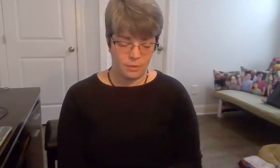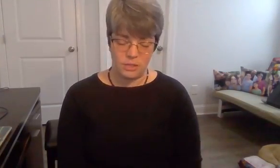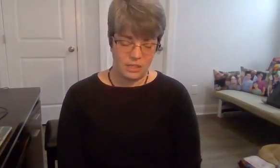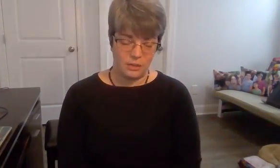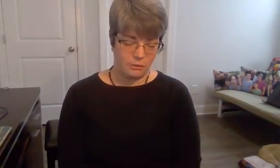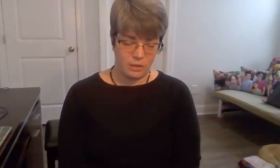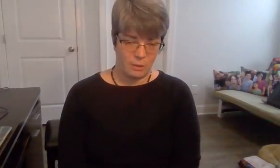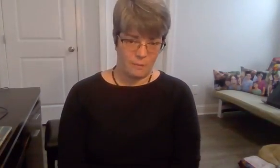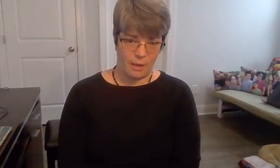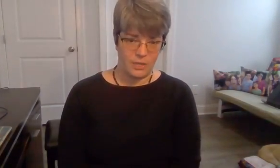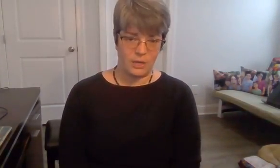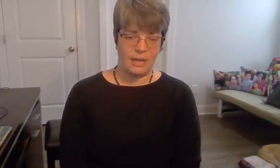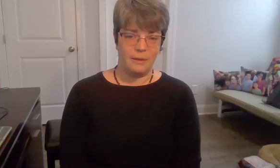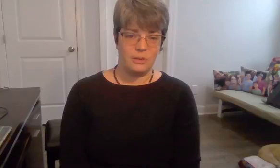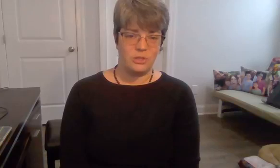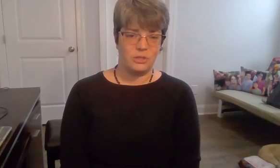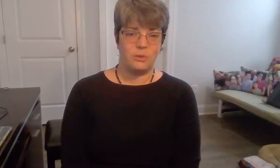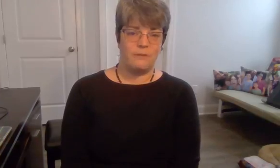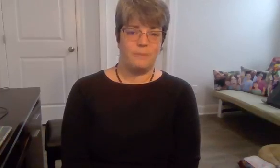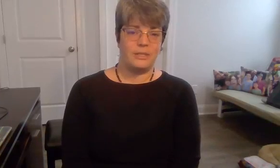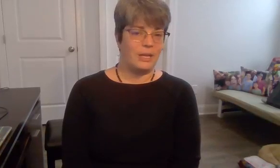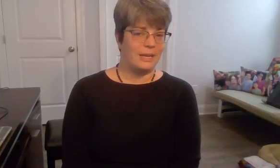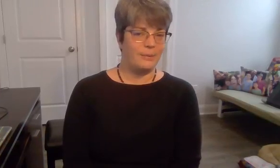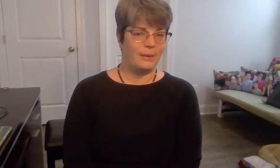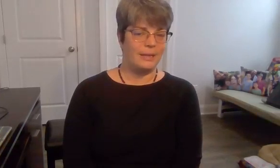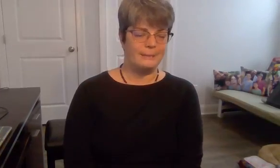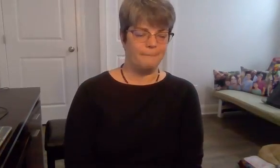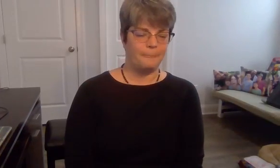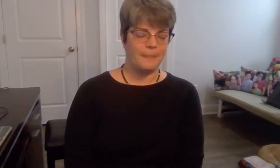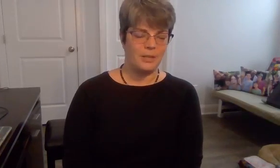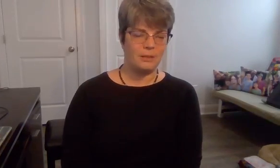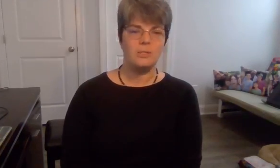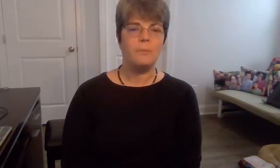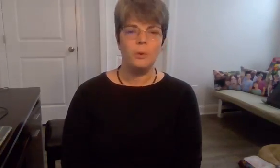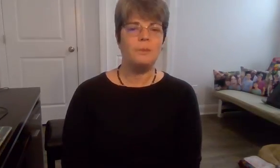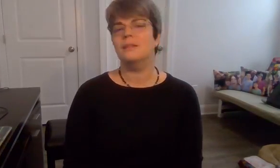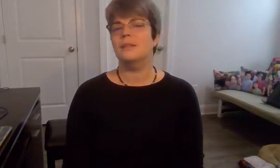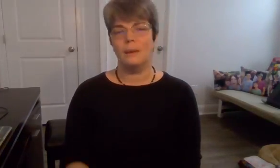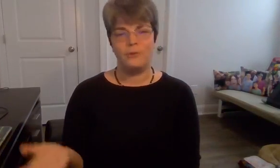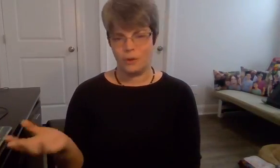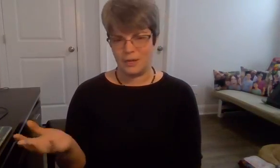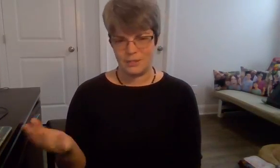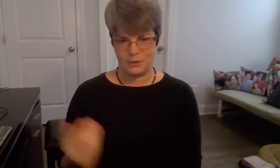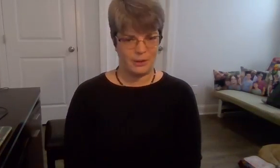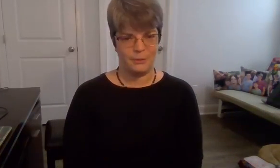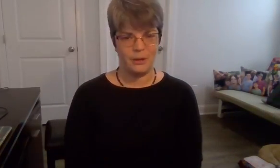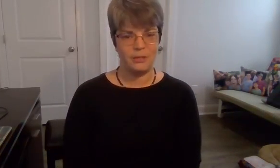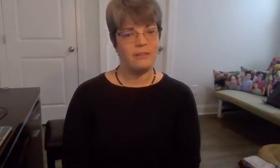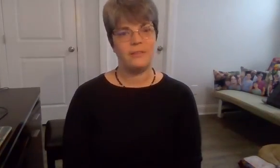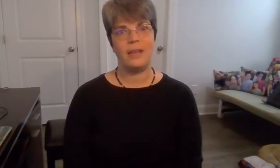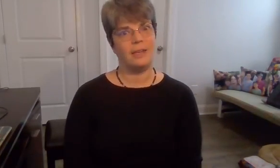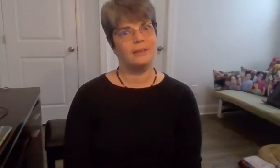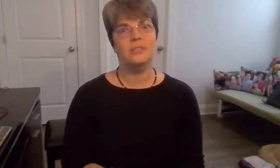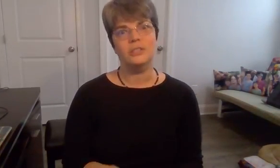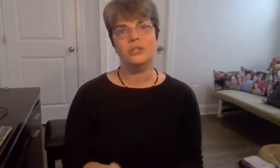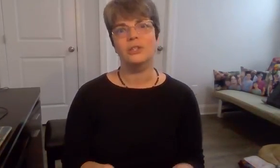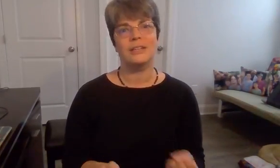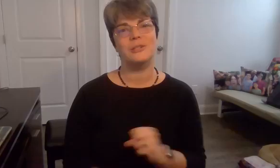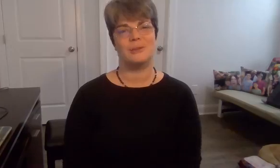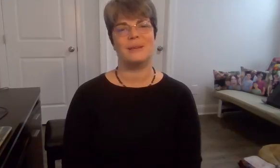she did a great job with potty training, and it was just sort of by chance. She pooped in the tub 4 days in a row, and on the 5th day, she looked like she was about to